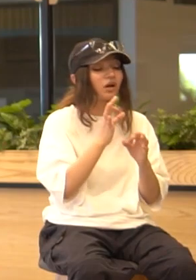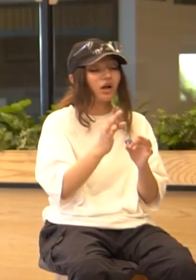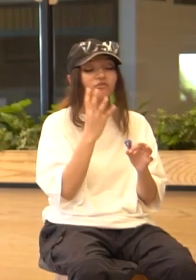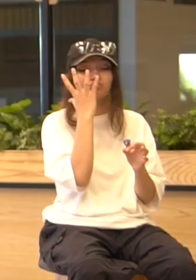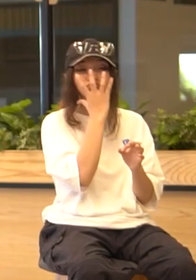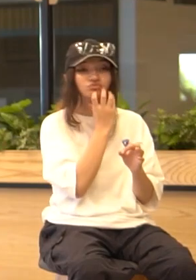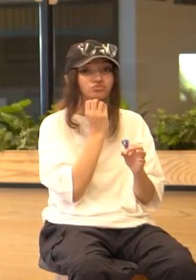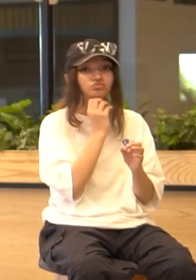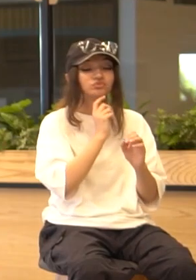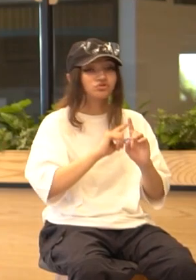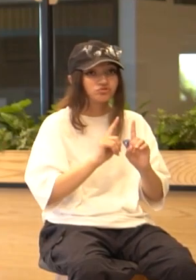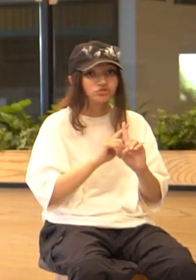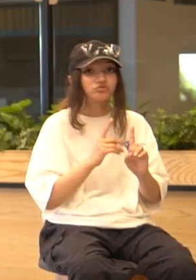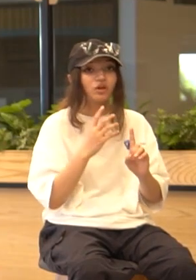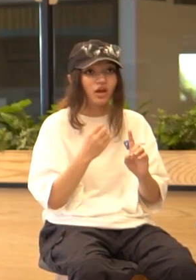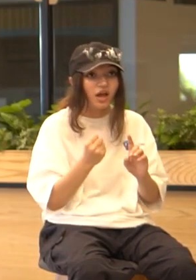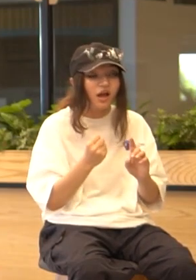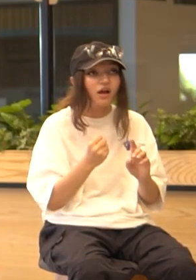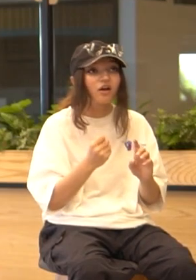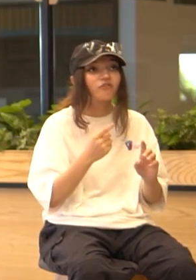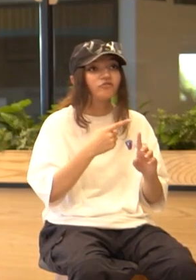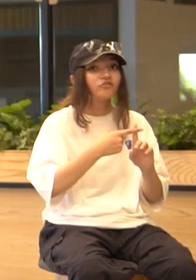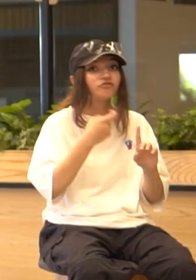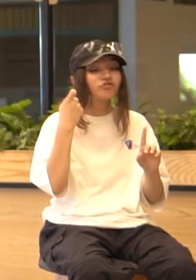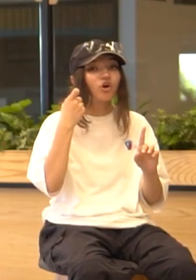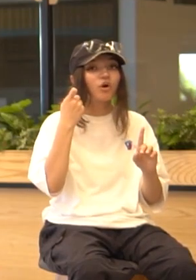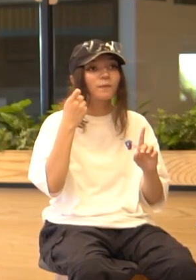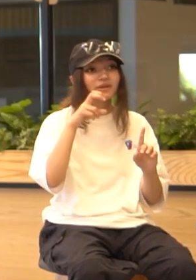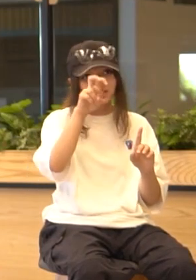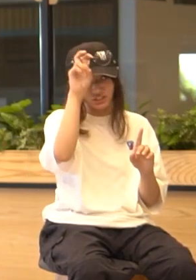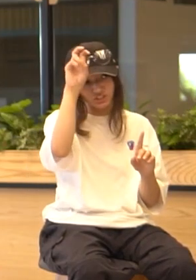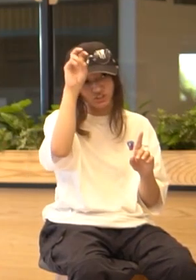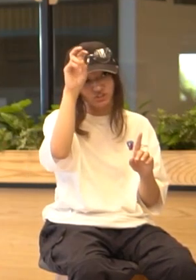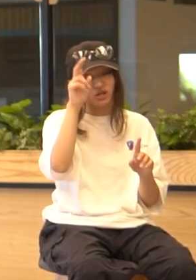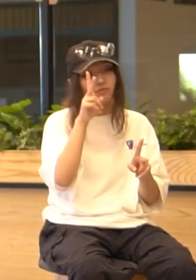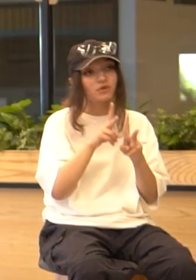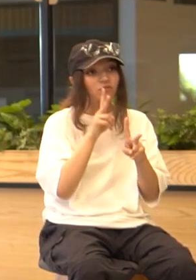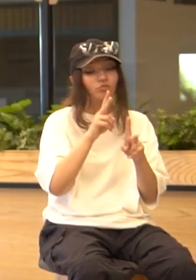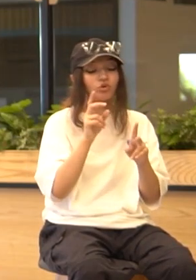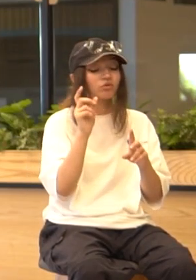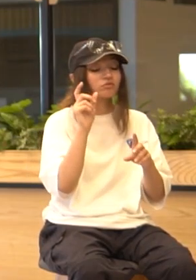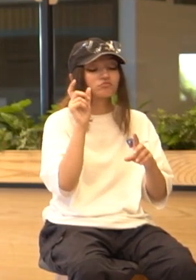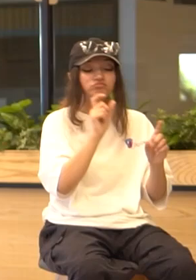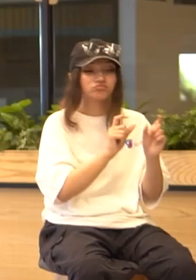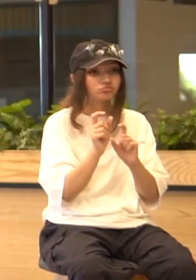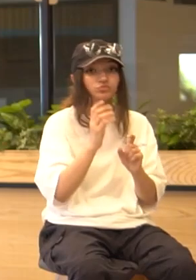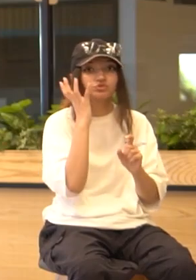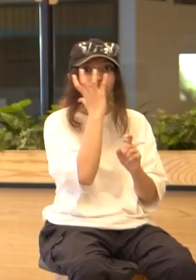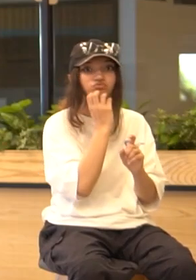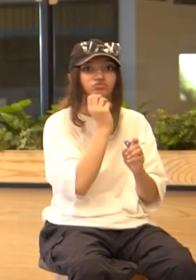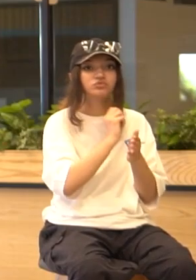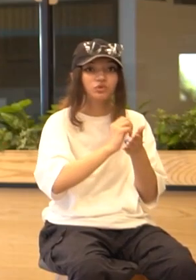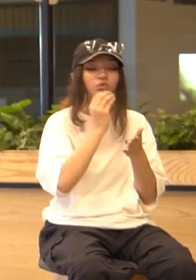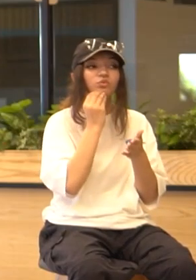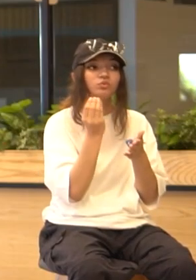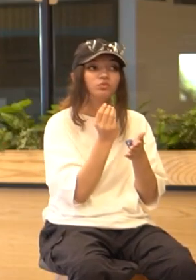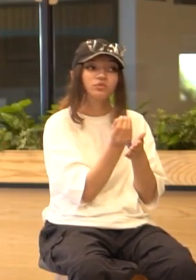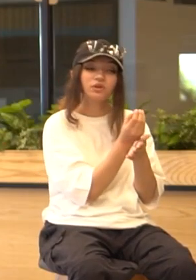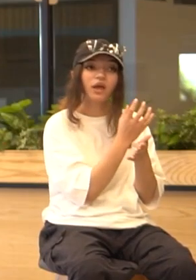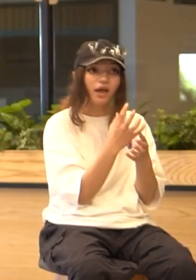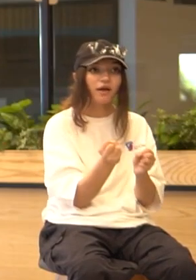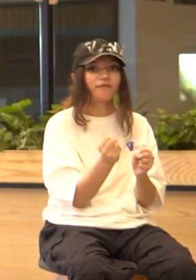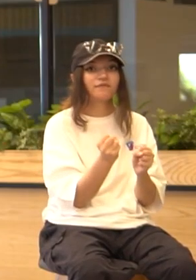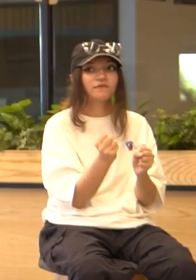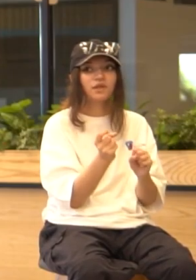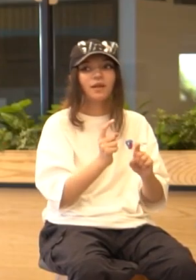good Egyptian designers who work with typography who are really great resources, and they have like they have done a really good experimental